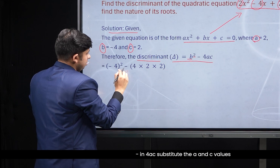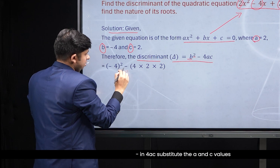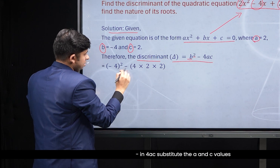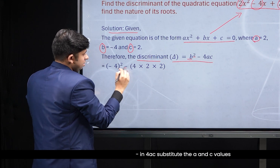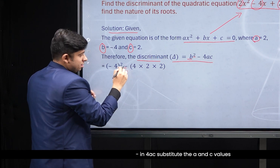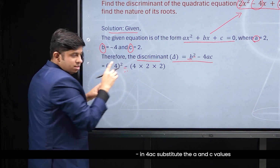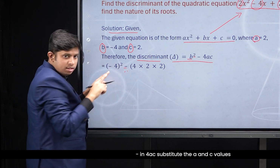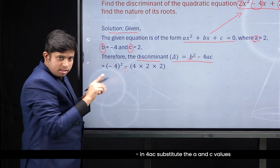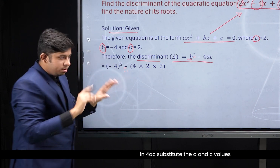minus